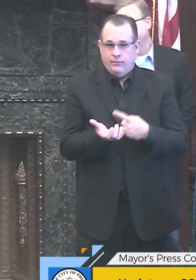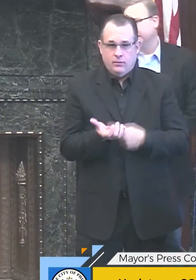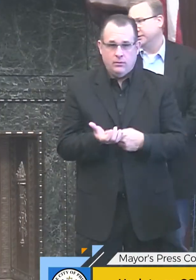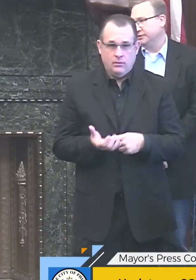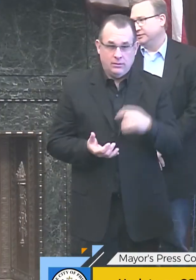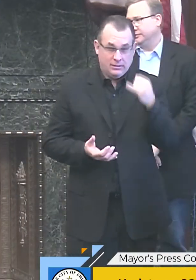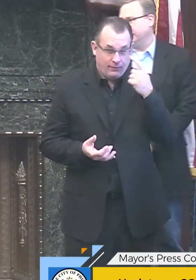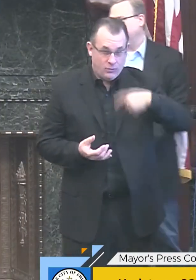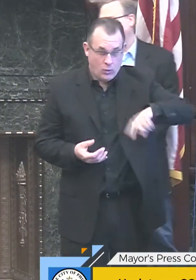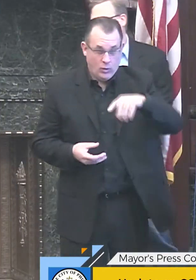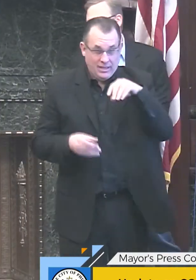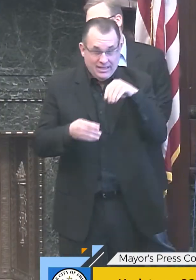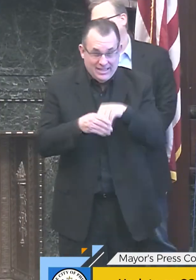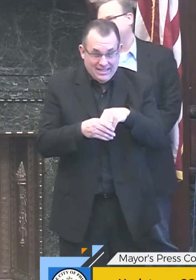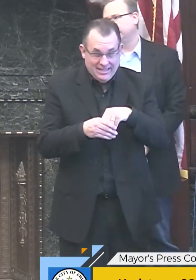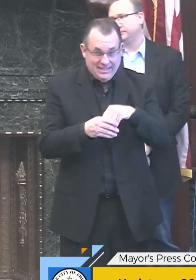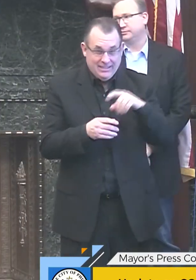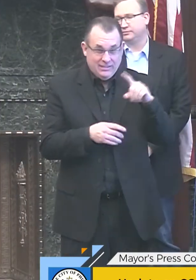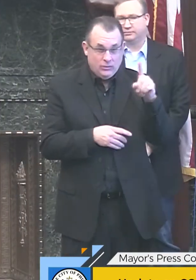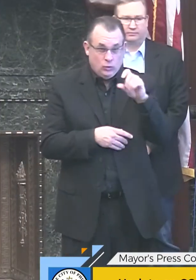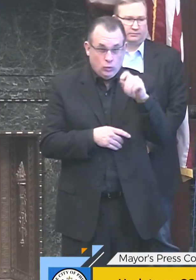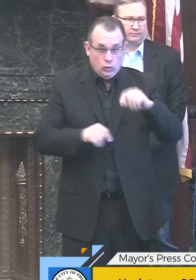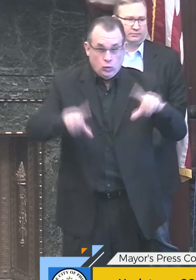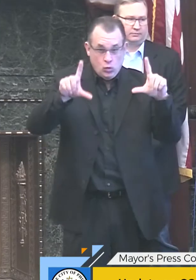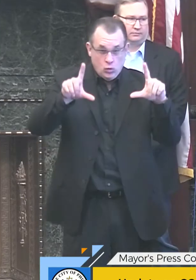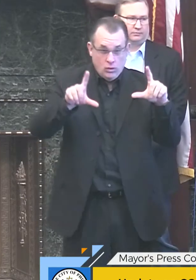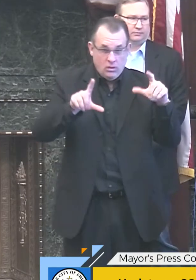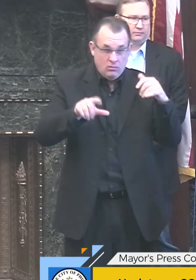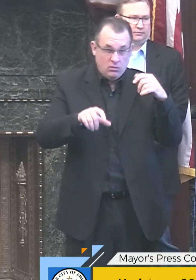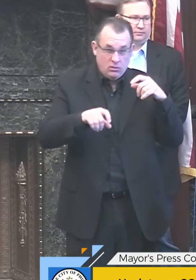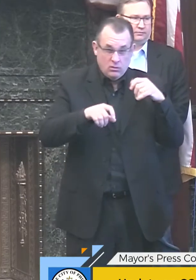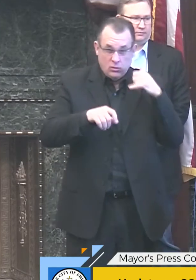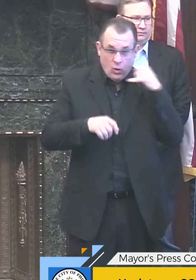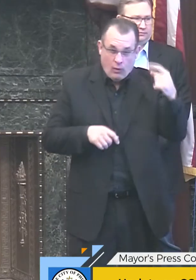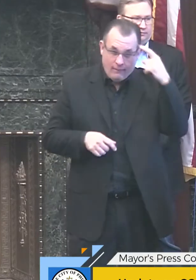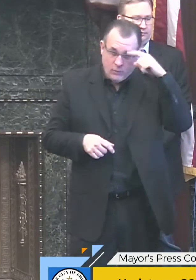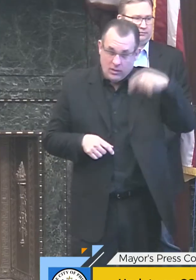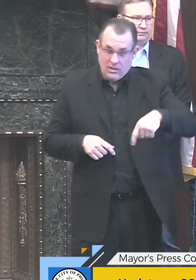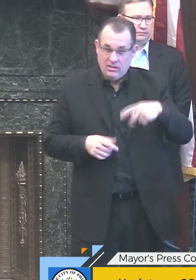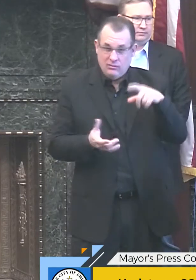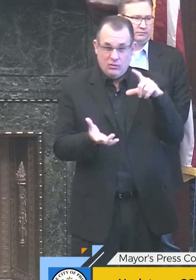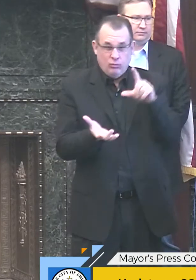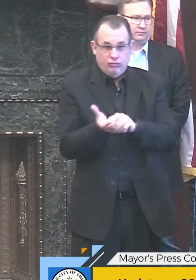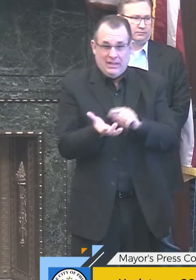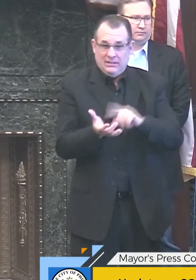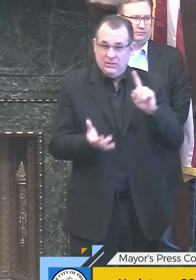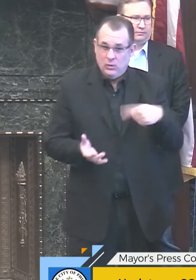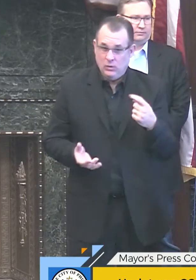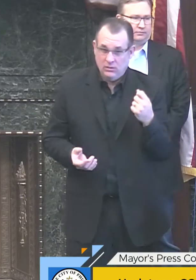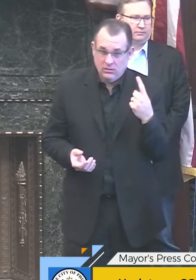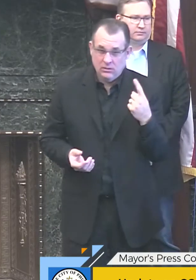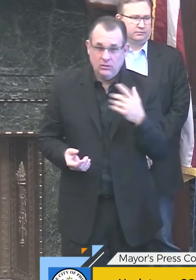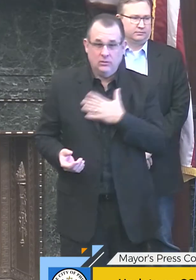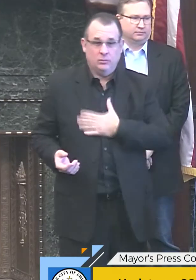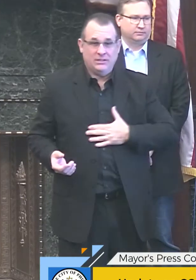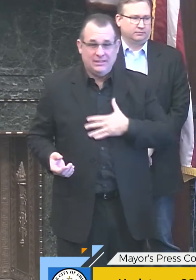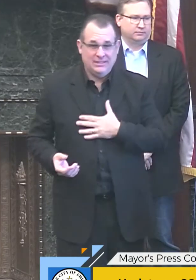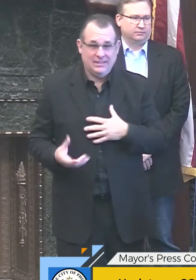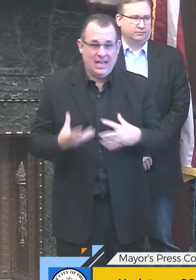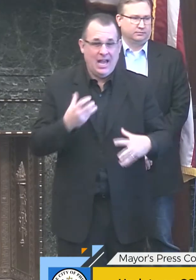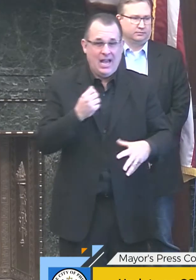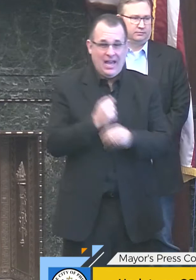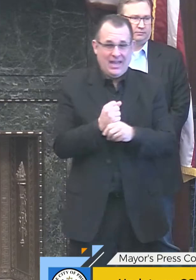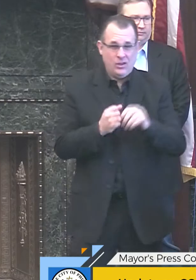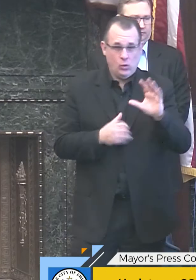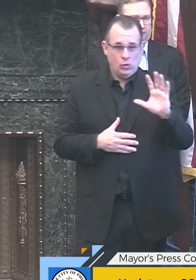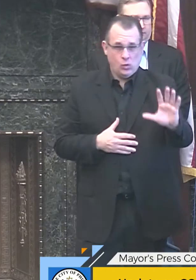Zoom call, reminder that this is for press only. And if you have not done so already, please add your